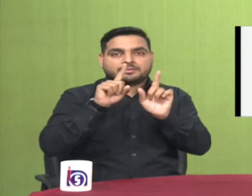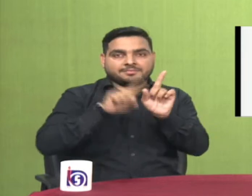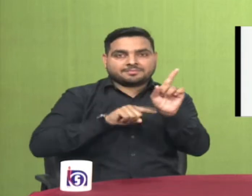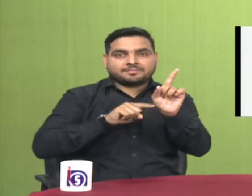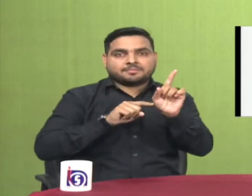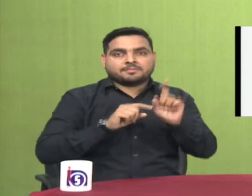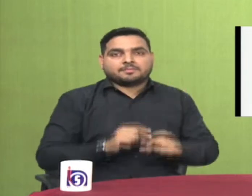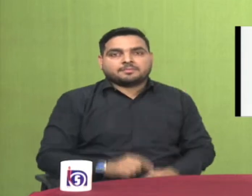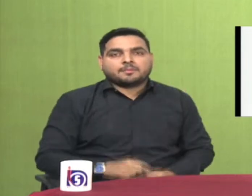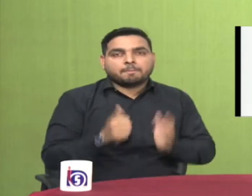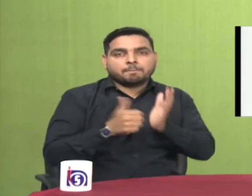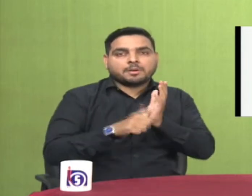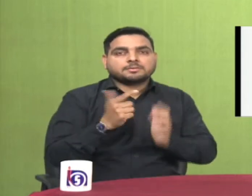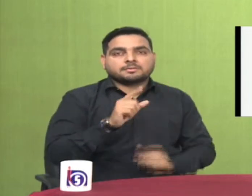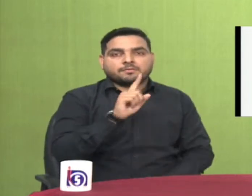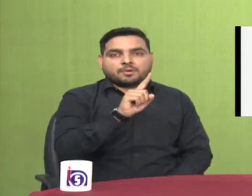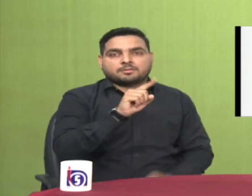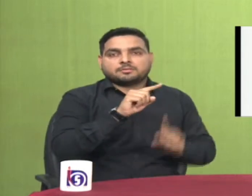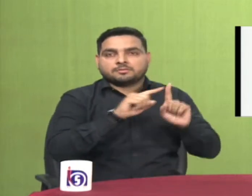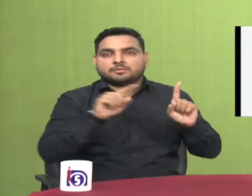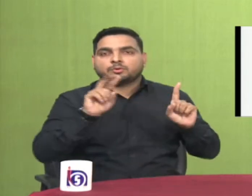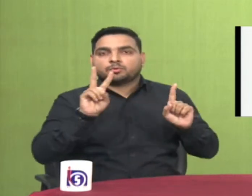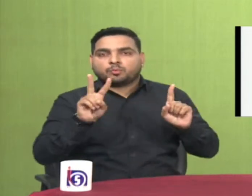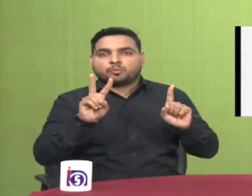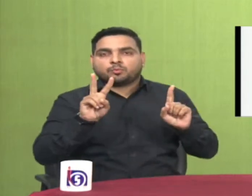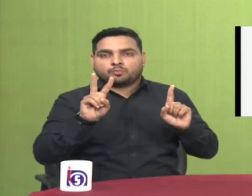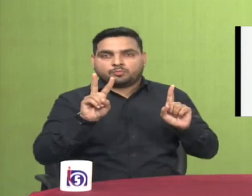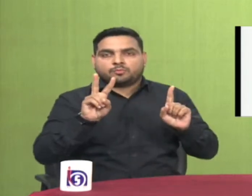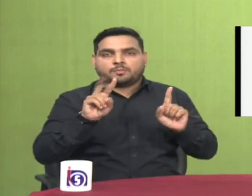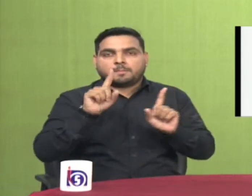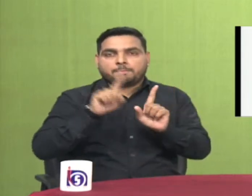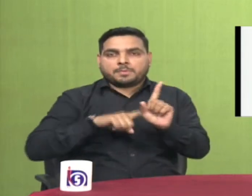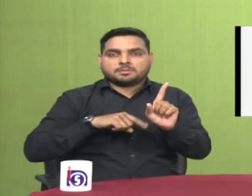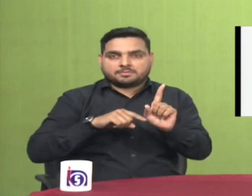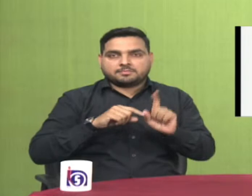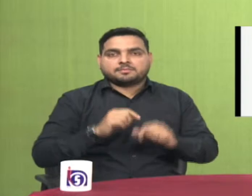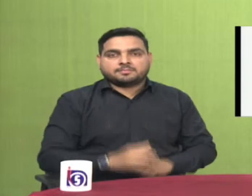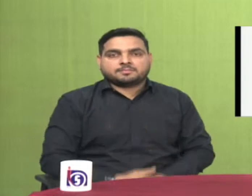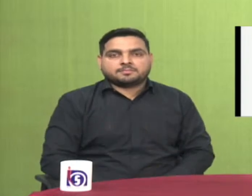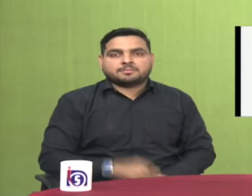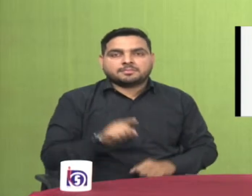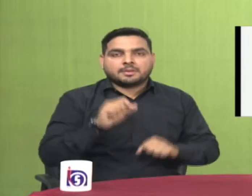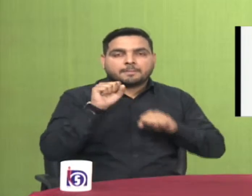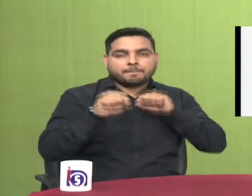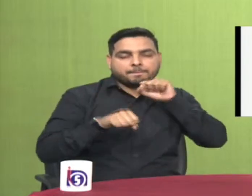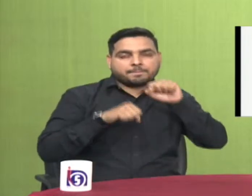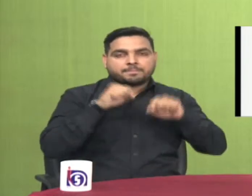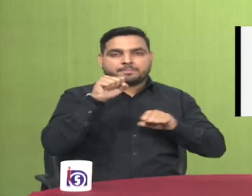Stage 3 is infancy, that is age 1 month to 2 years.